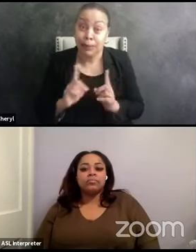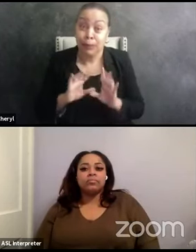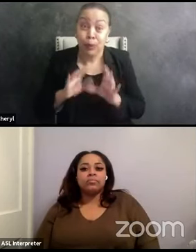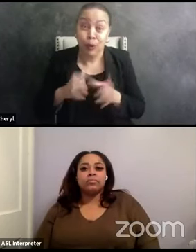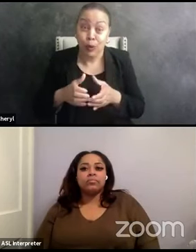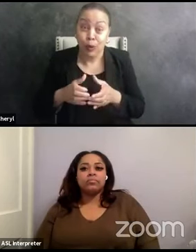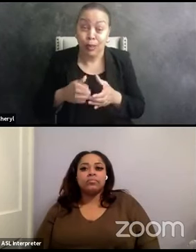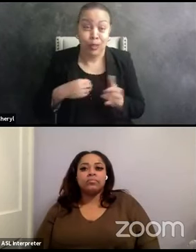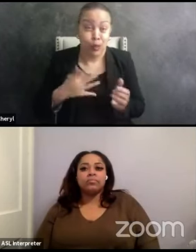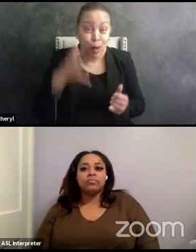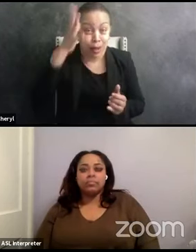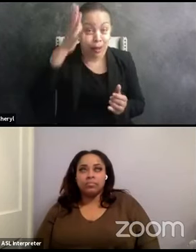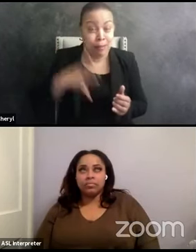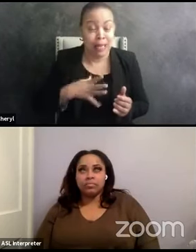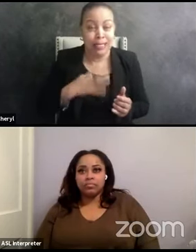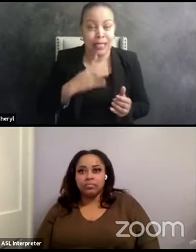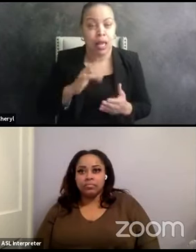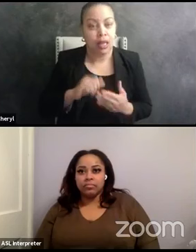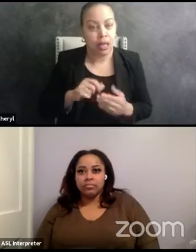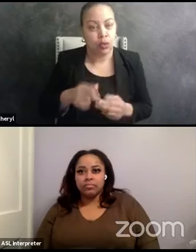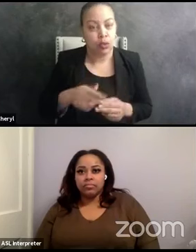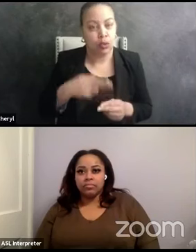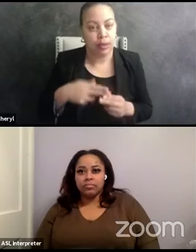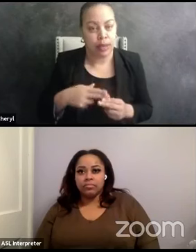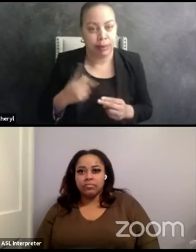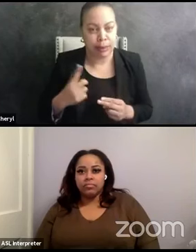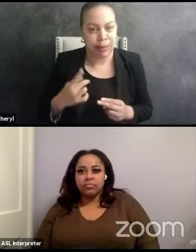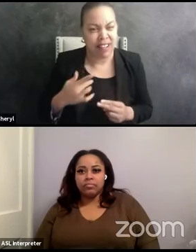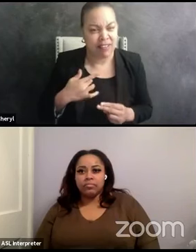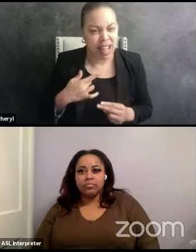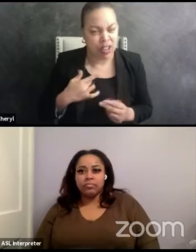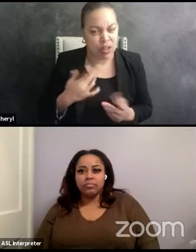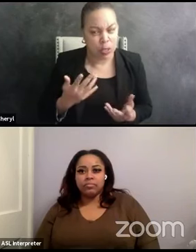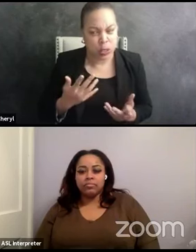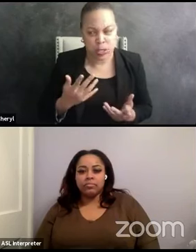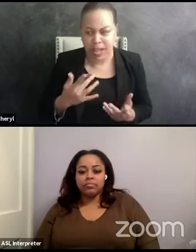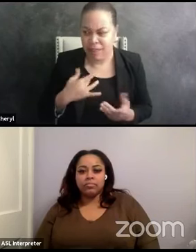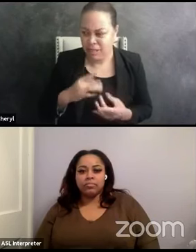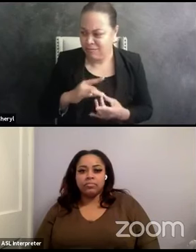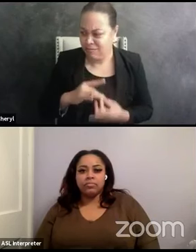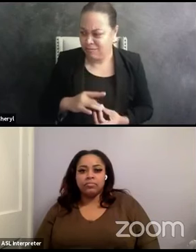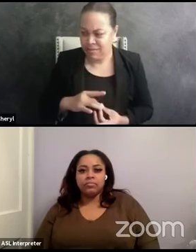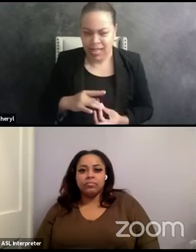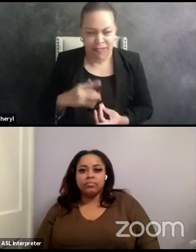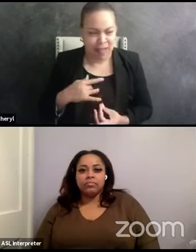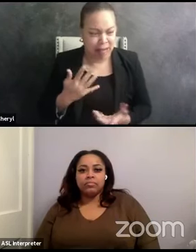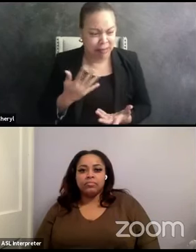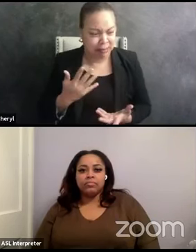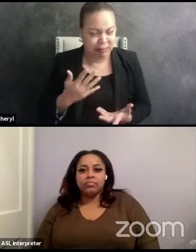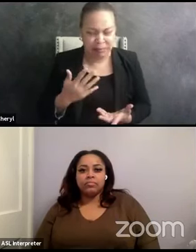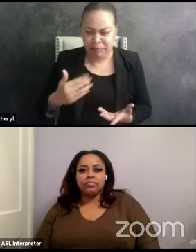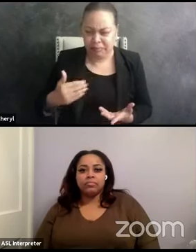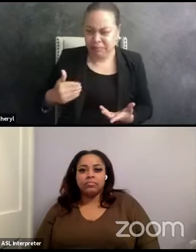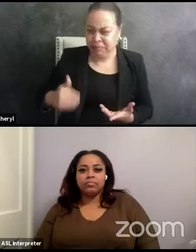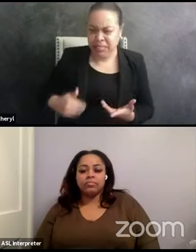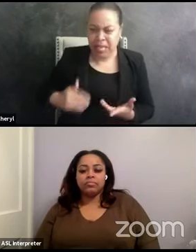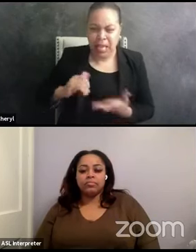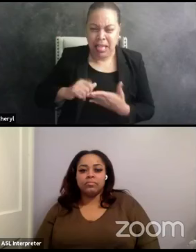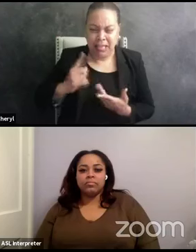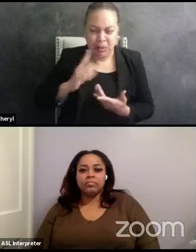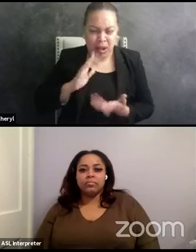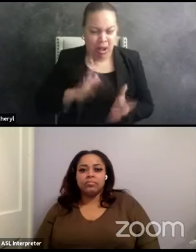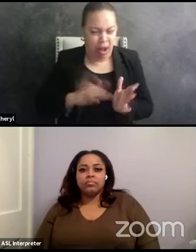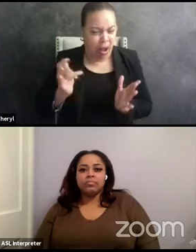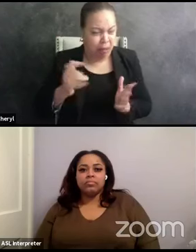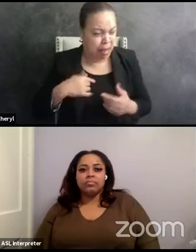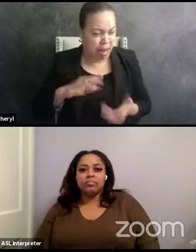are like, you've named something that I felt in my life, this anchor, this feeling of like that I've been screwed over, that I haven't been